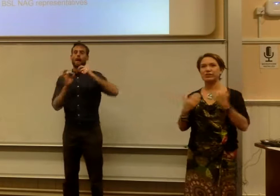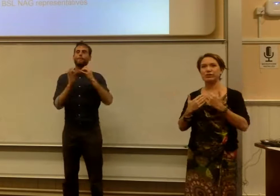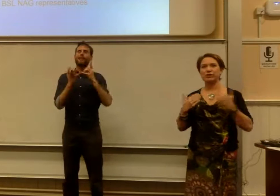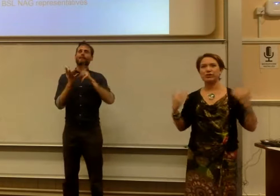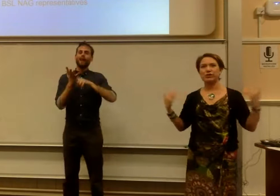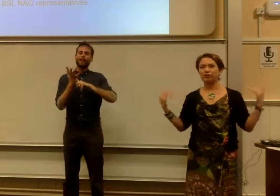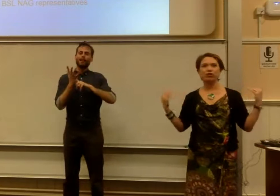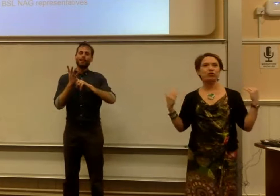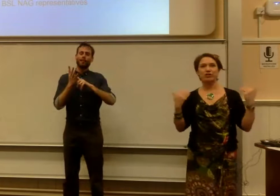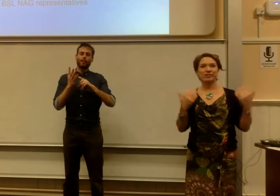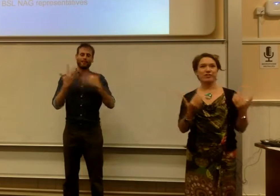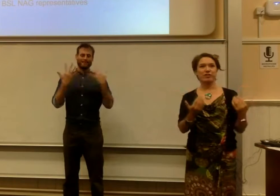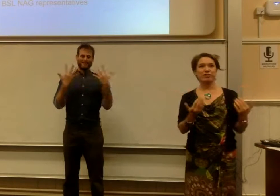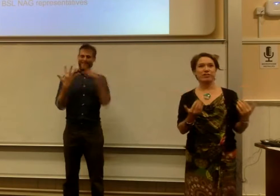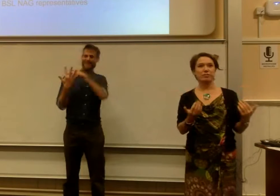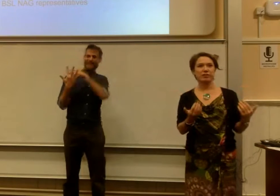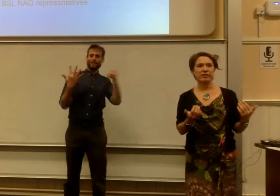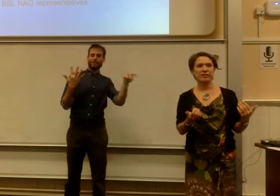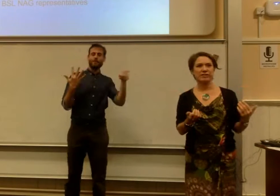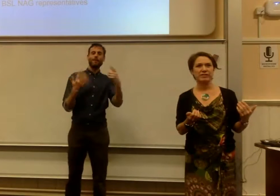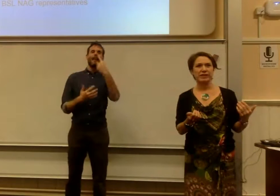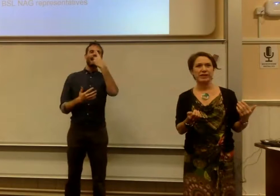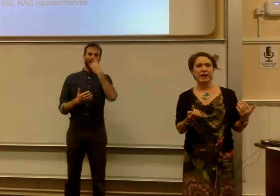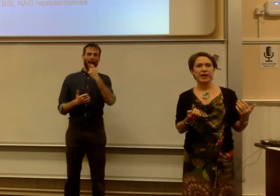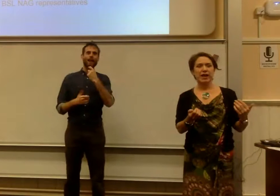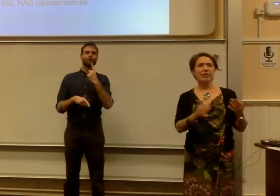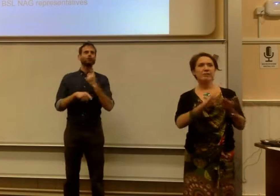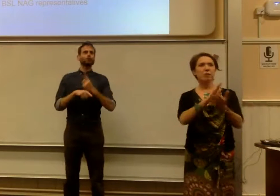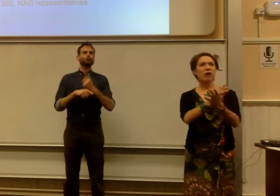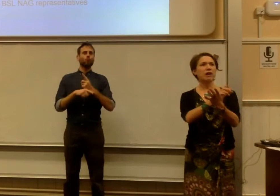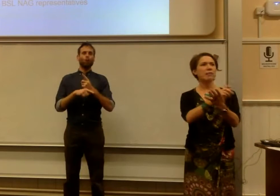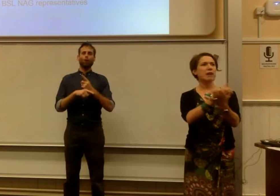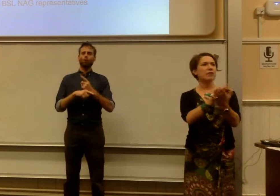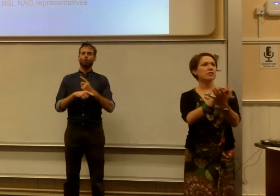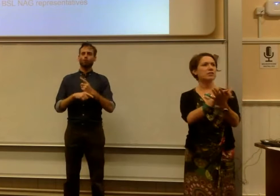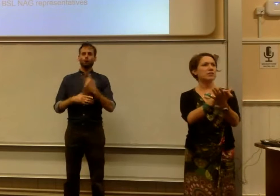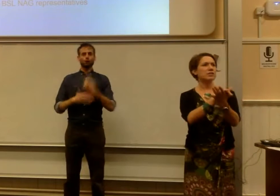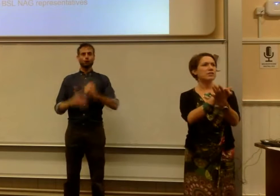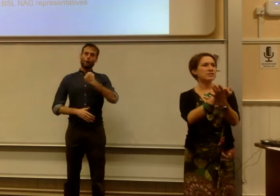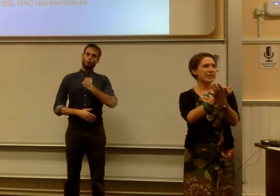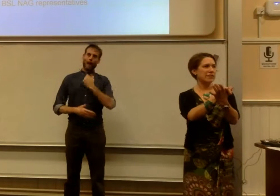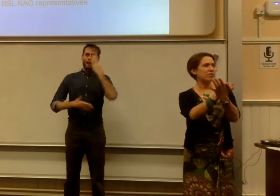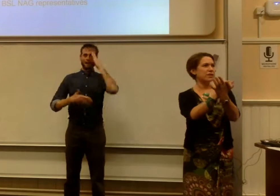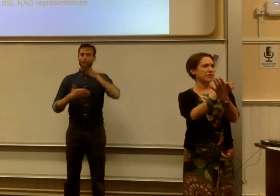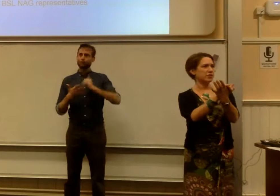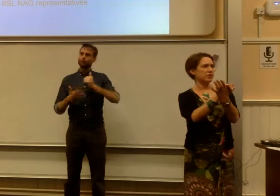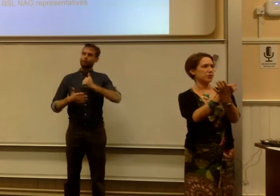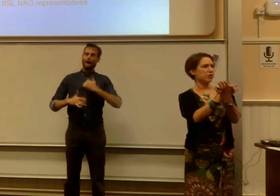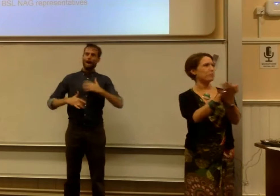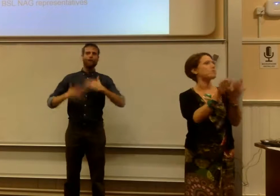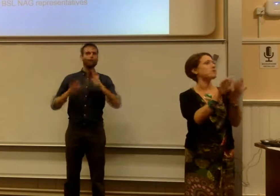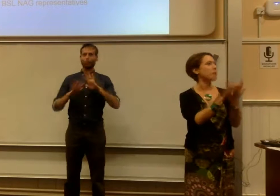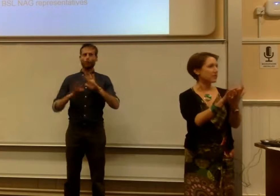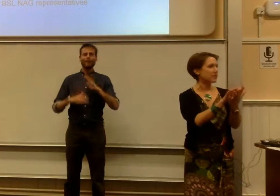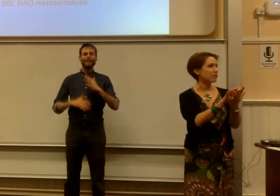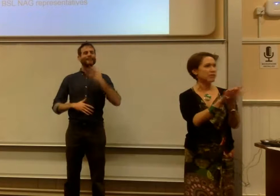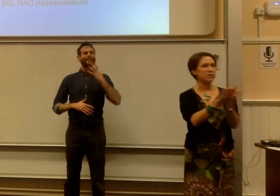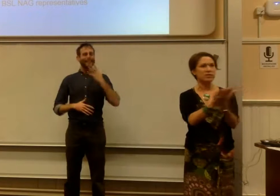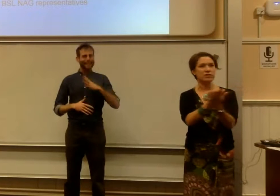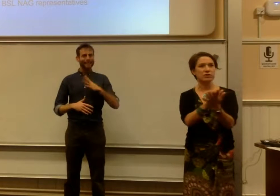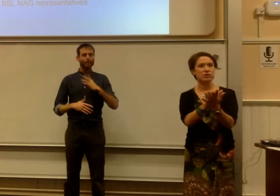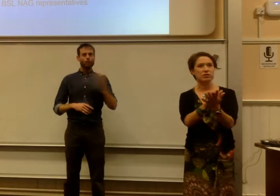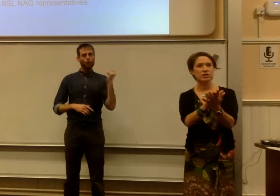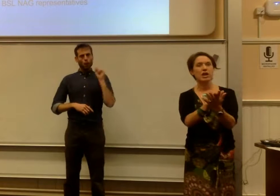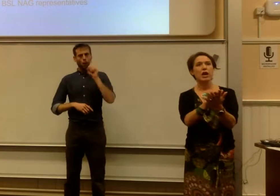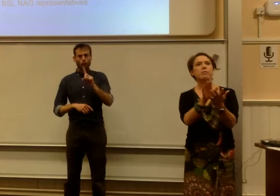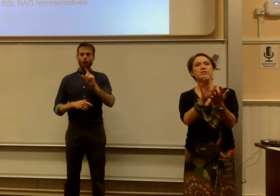wider set of views, not just their own experience. And that's partly about the skill of the individual and the perspective of